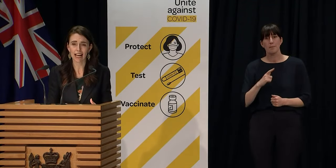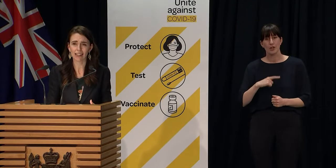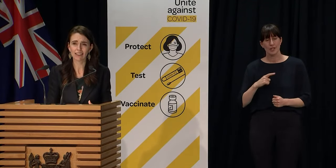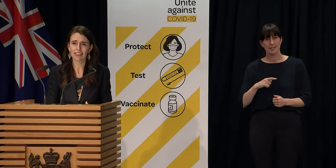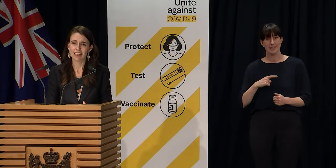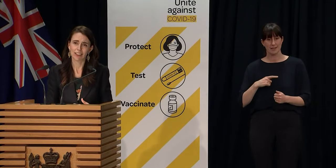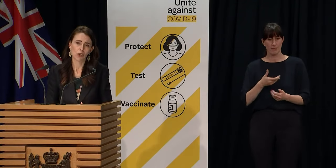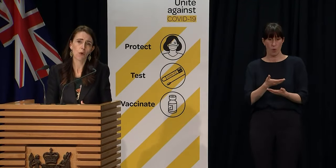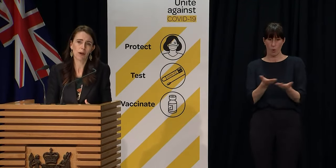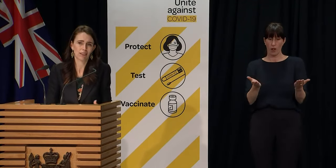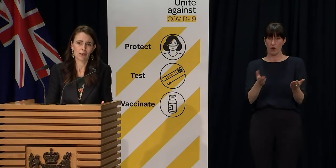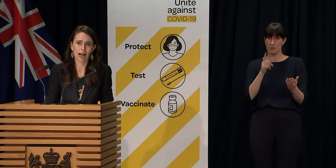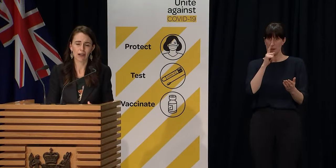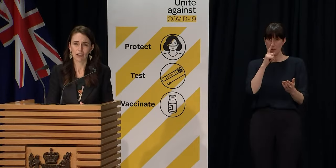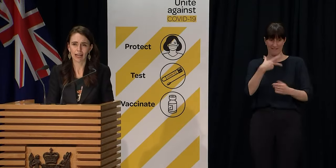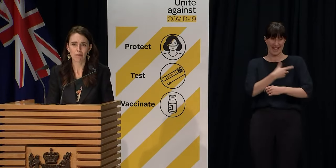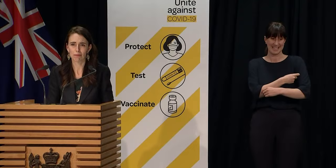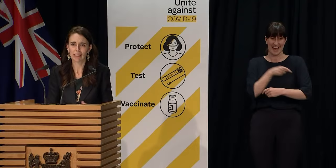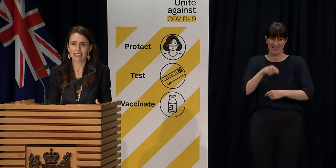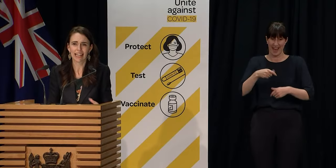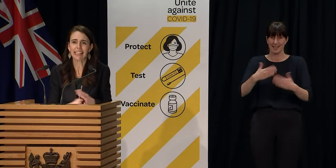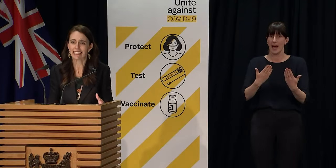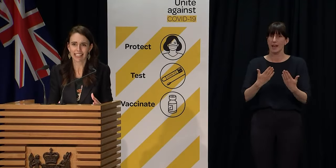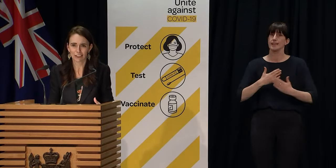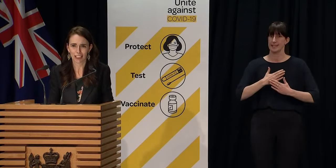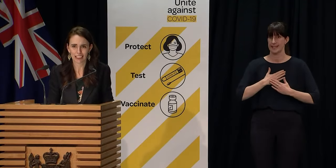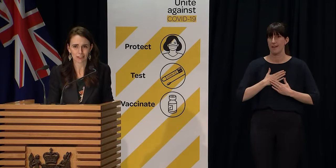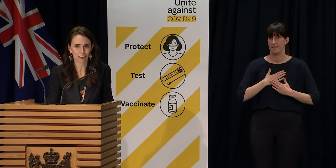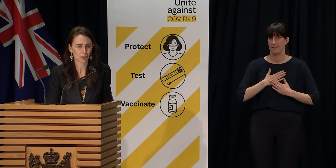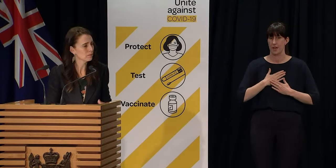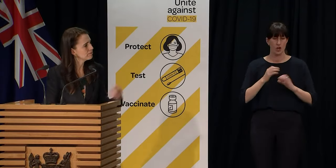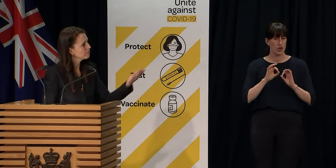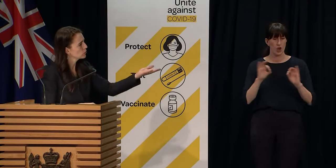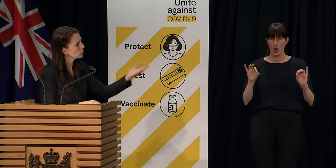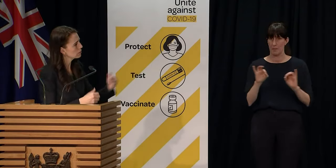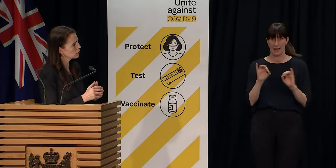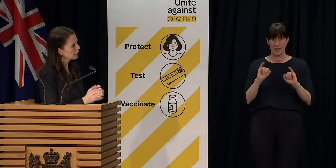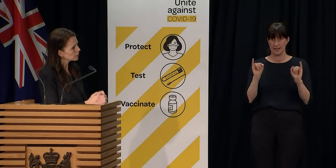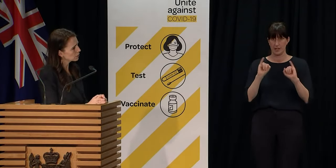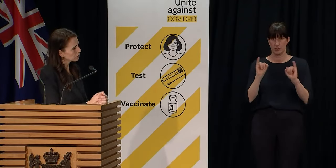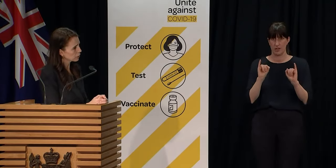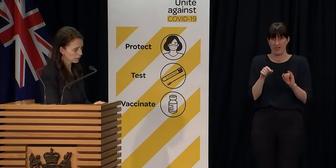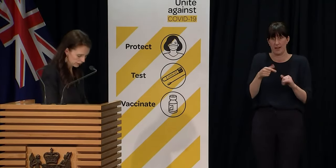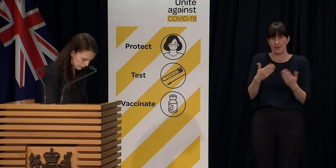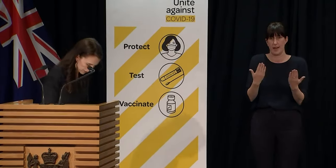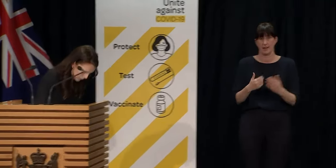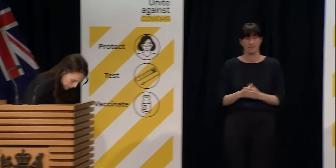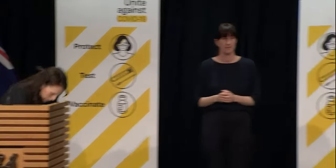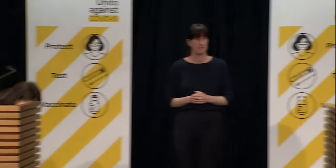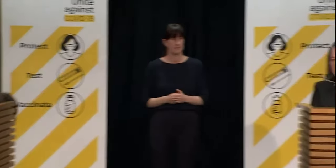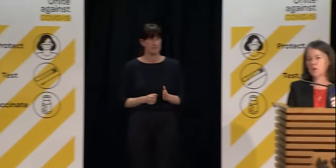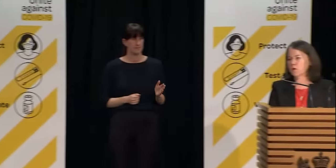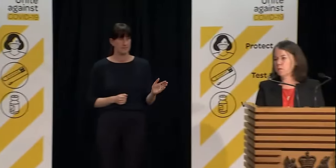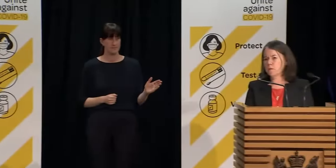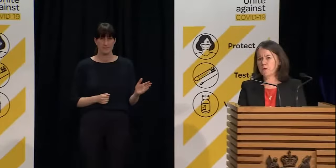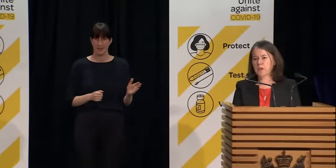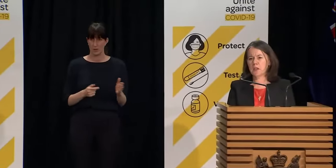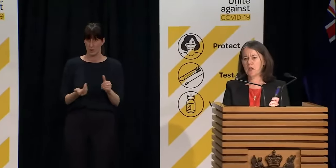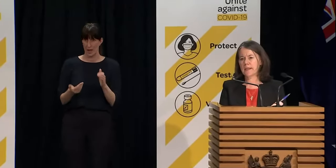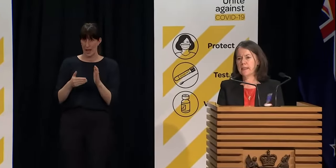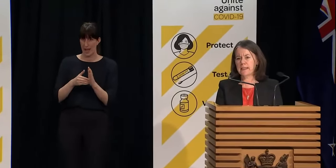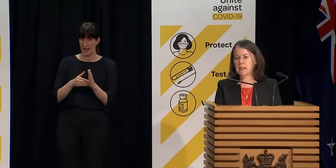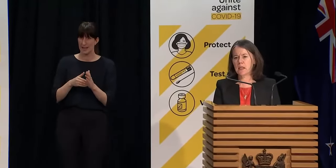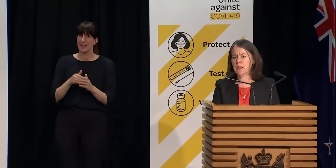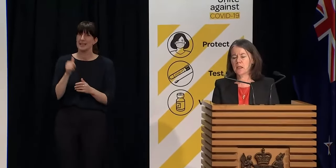small scale, and no one came into any danger as a result. Dr. McElnay, do you want to? Just to add, as Dr.